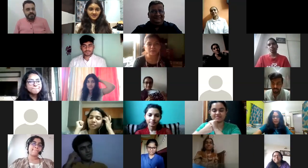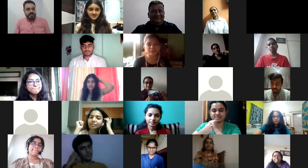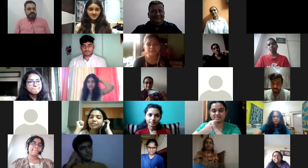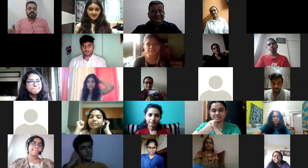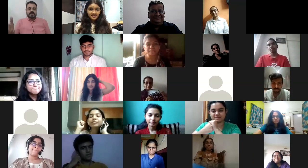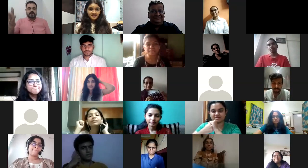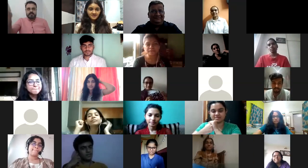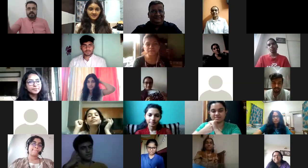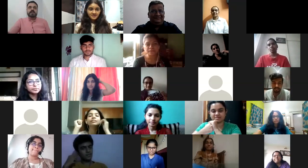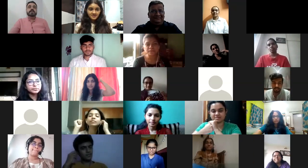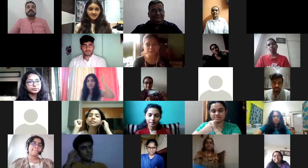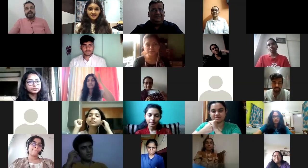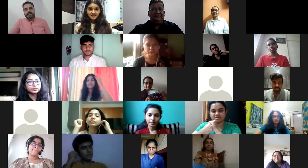says Saturday.